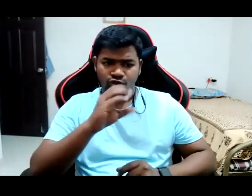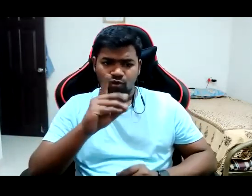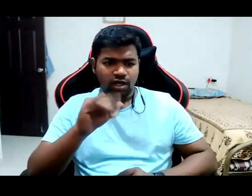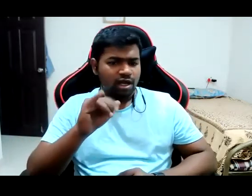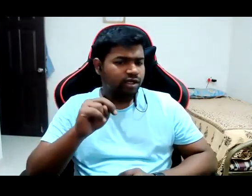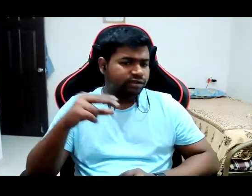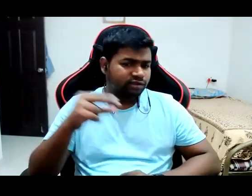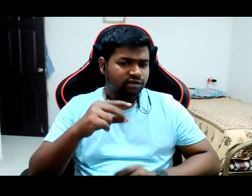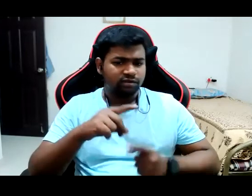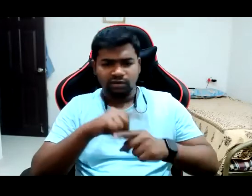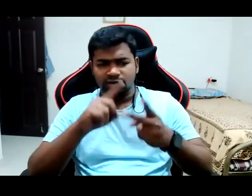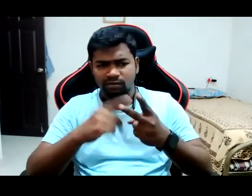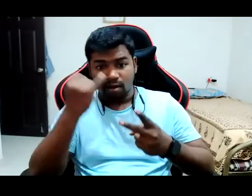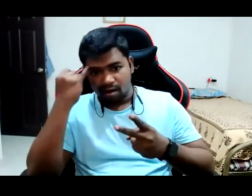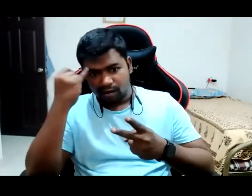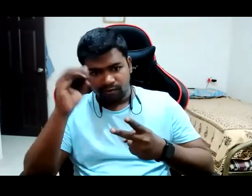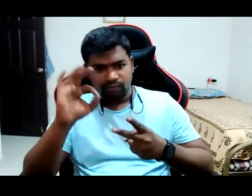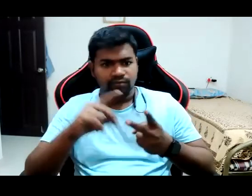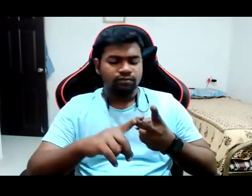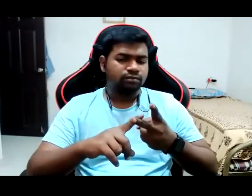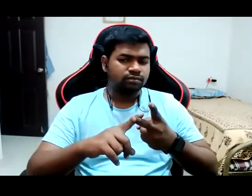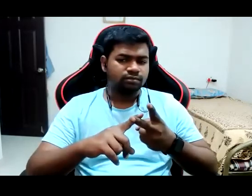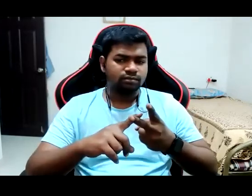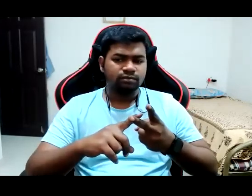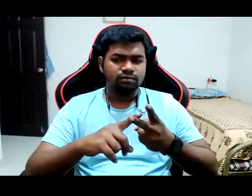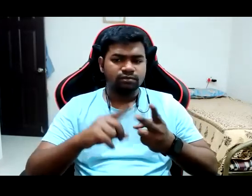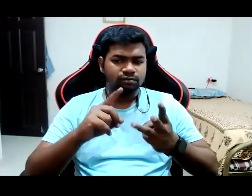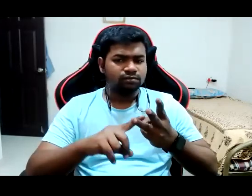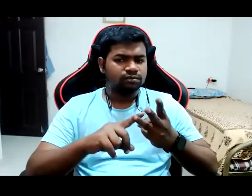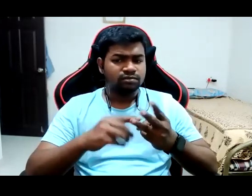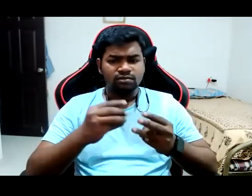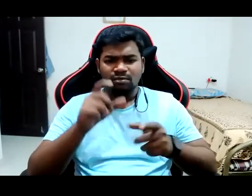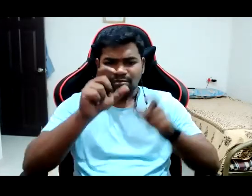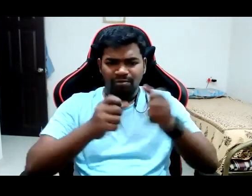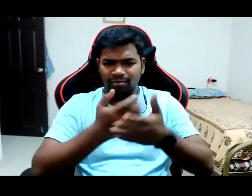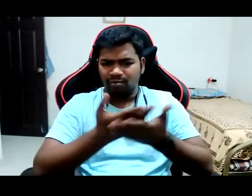very good at ideas, so that each and everyone will have